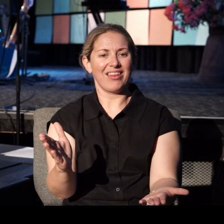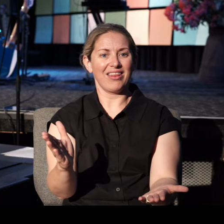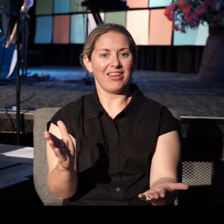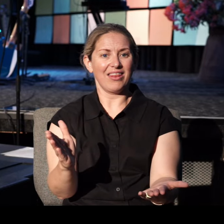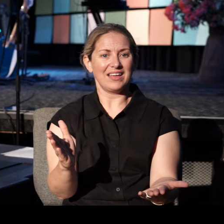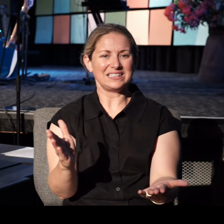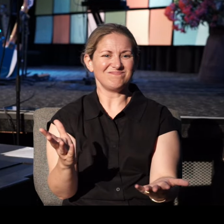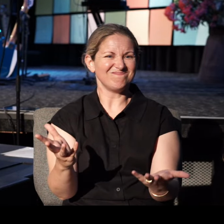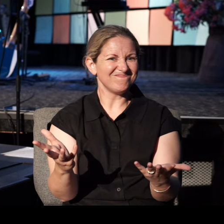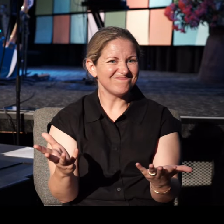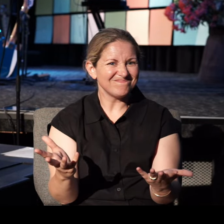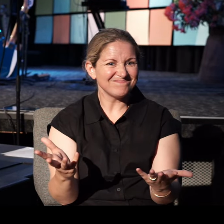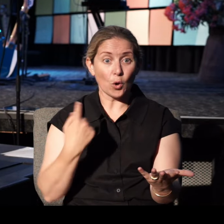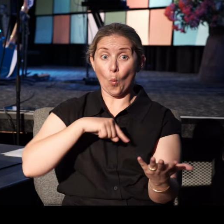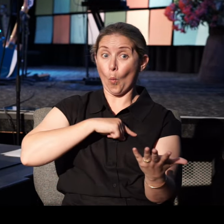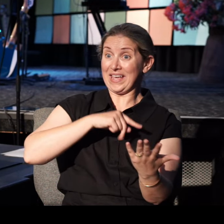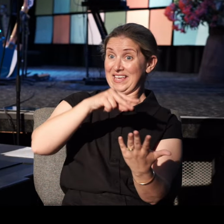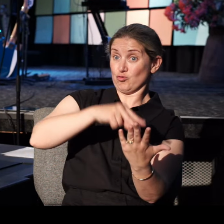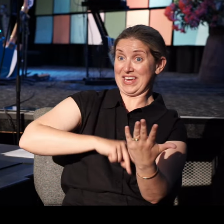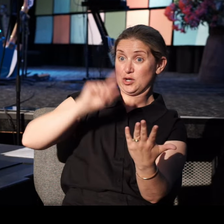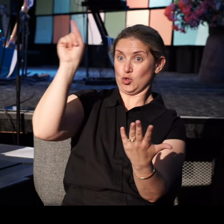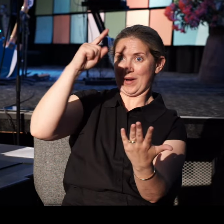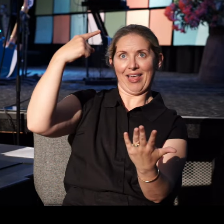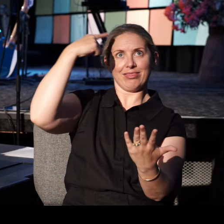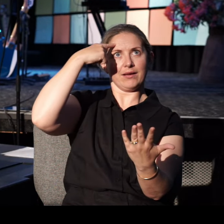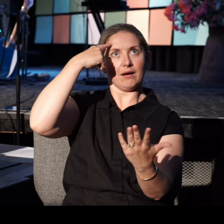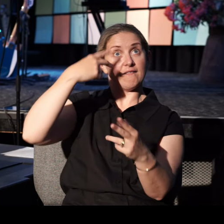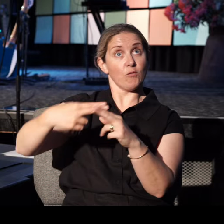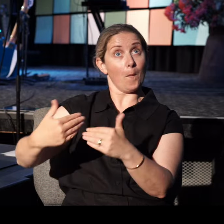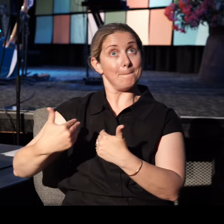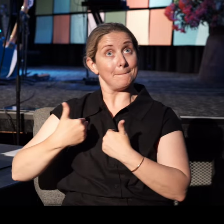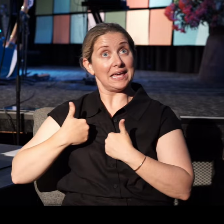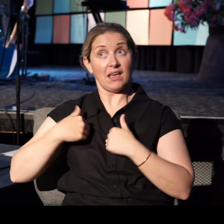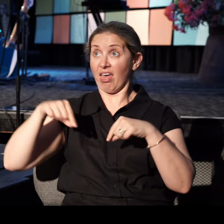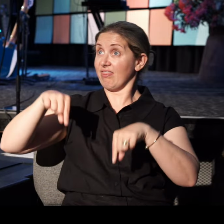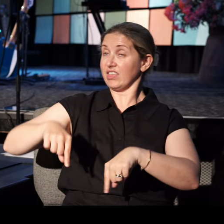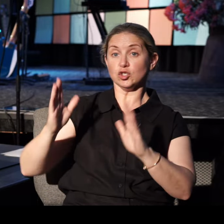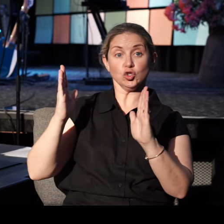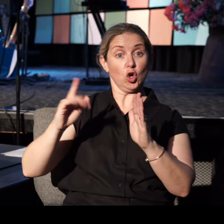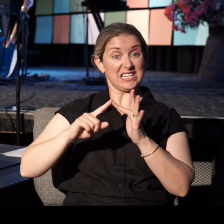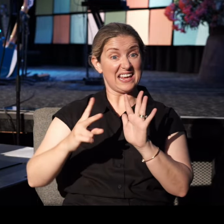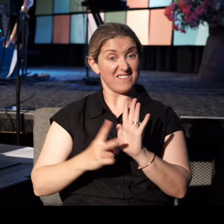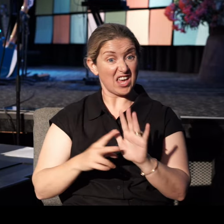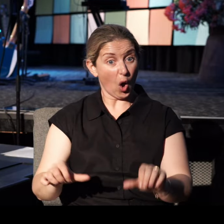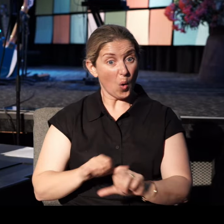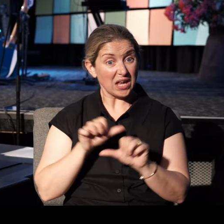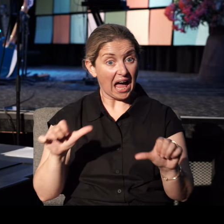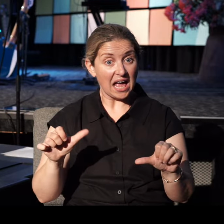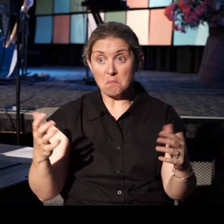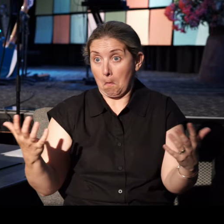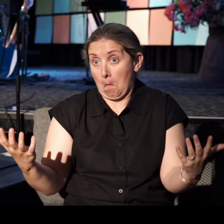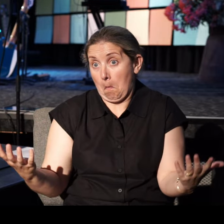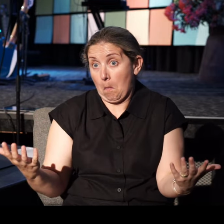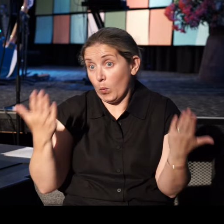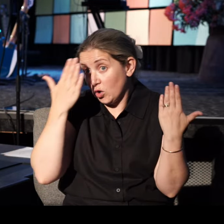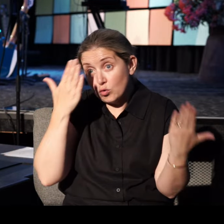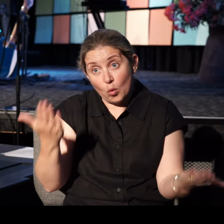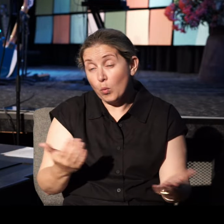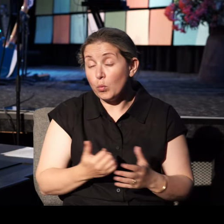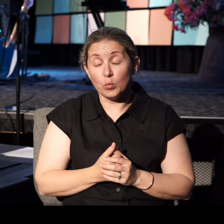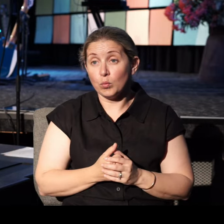But we can't just assume that he's writing to EV Church to say, oh, you're in EV, all's